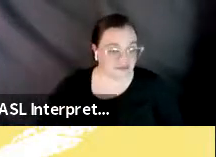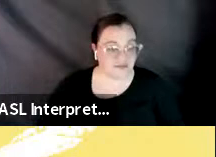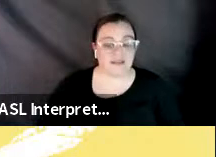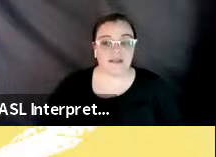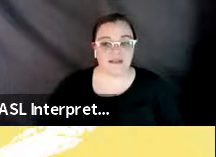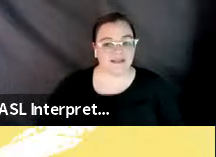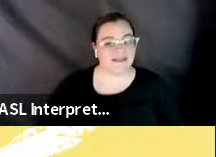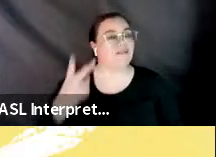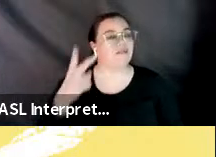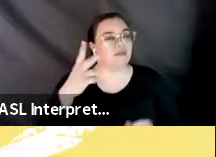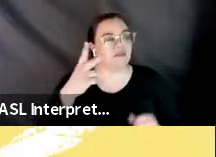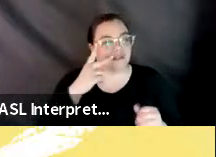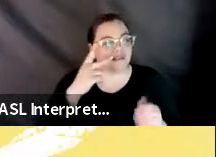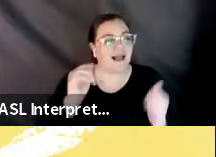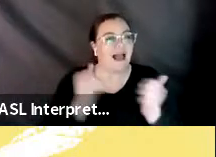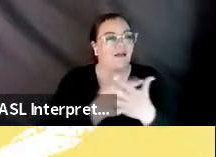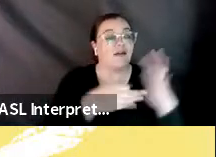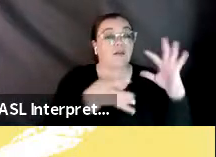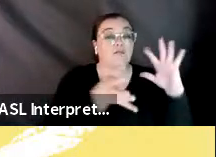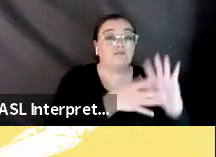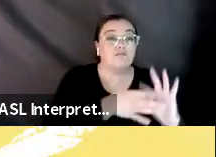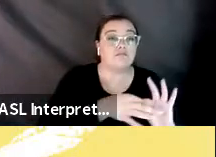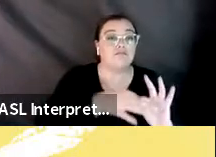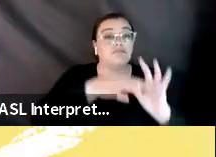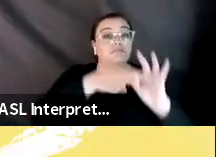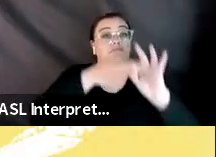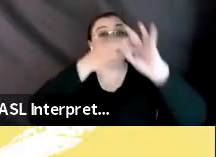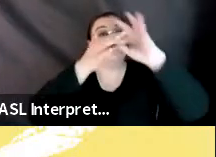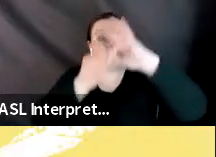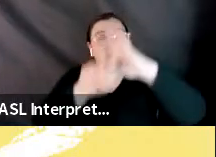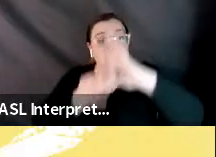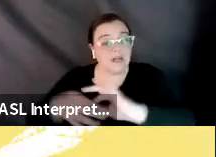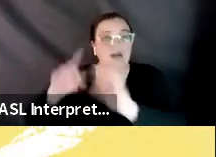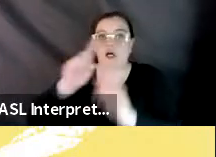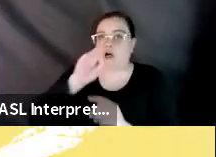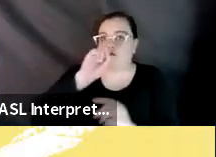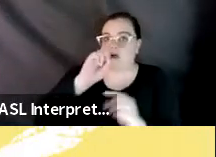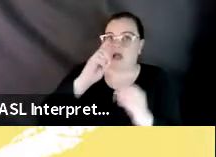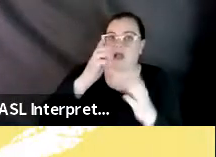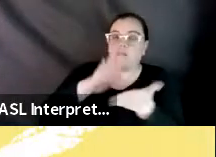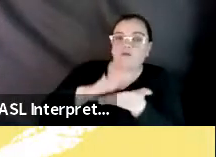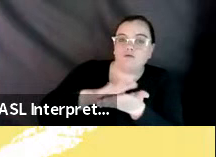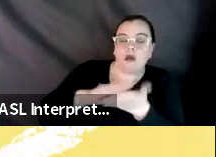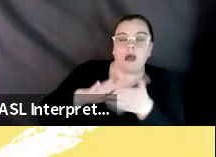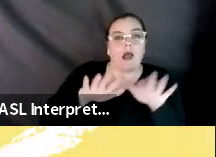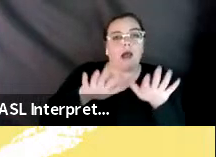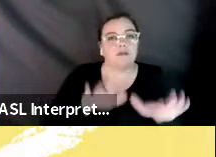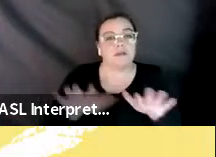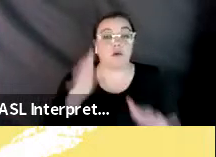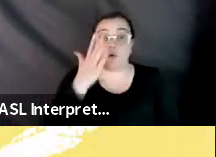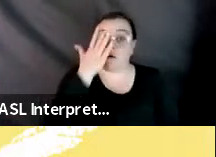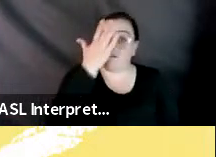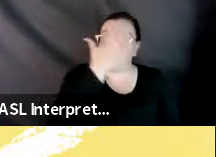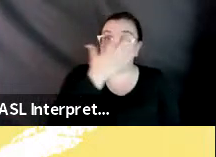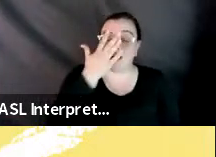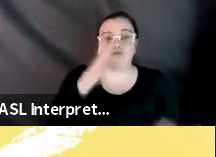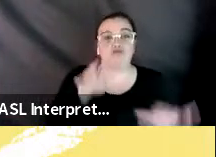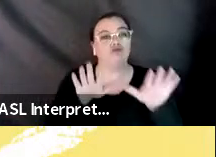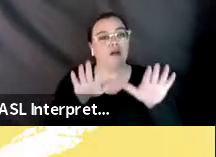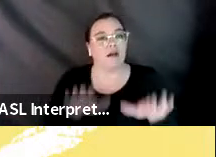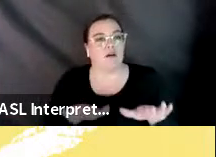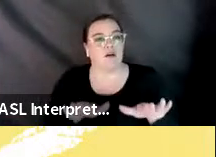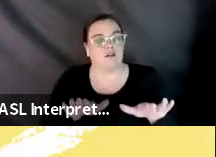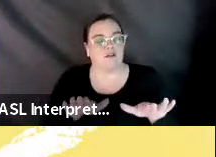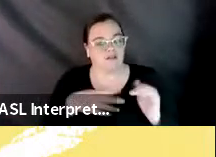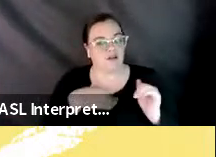You see how everything always stays really relaxed. And when your face stays relaxed, your mouth is focused on speaking and